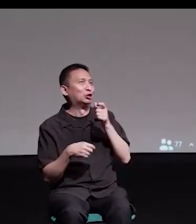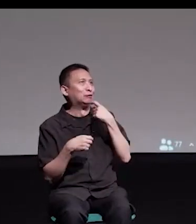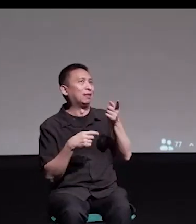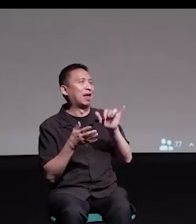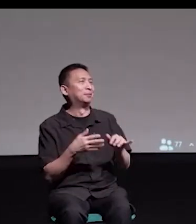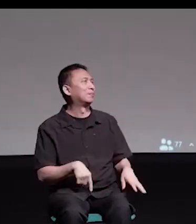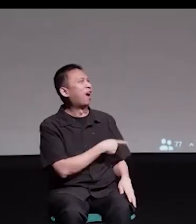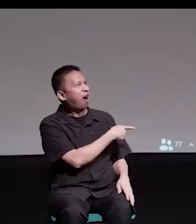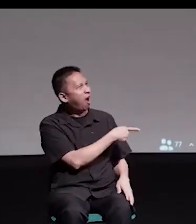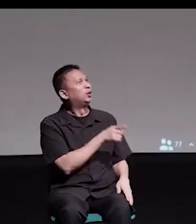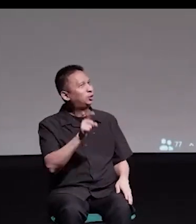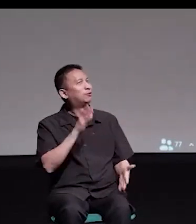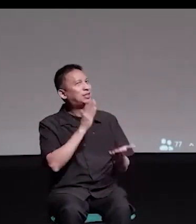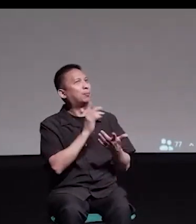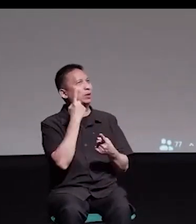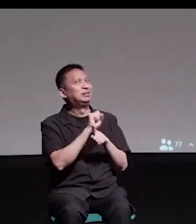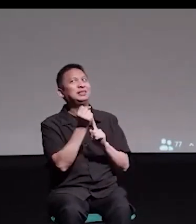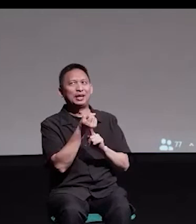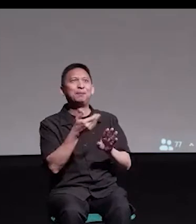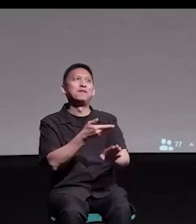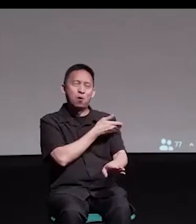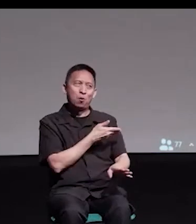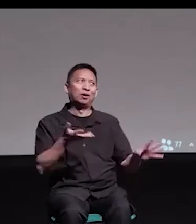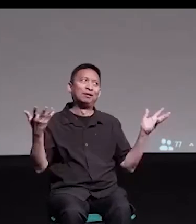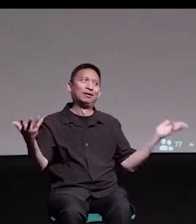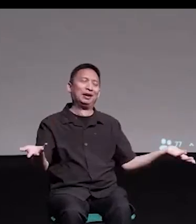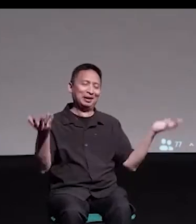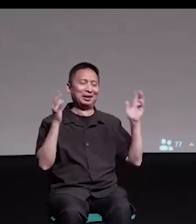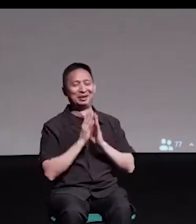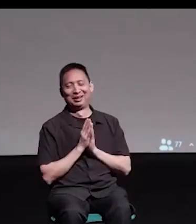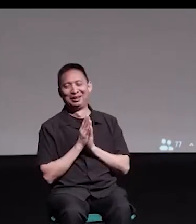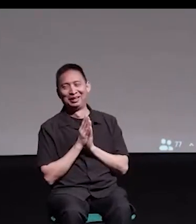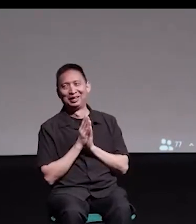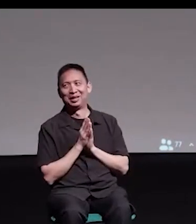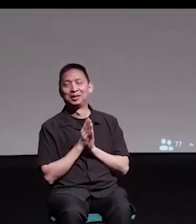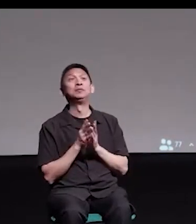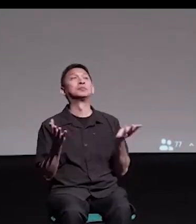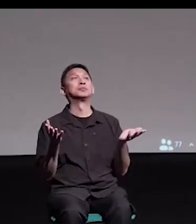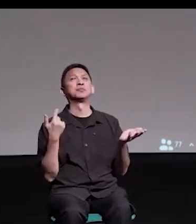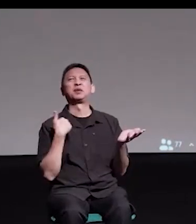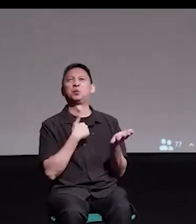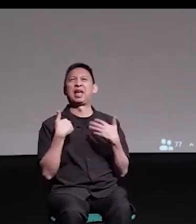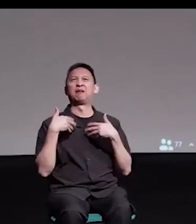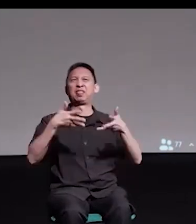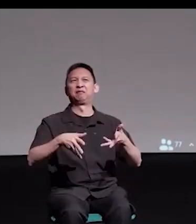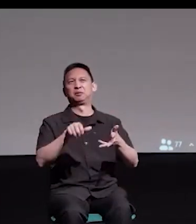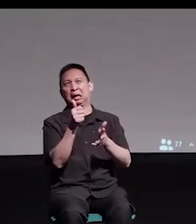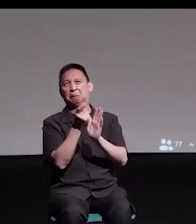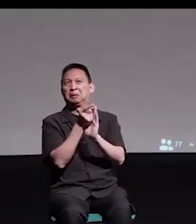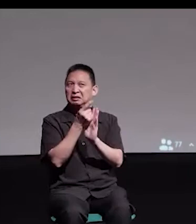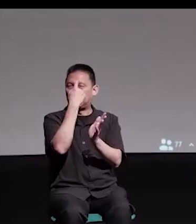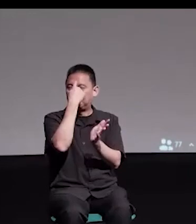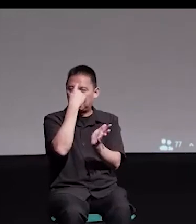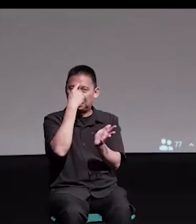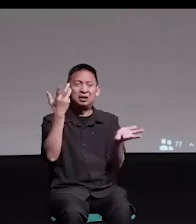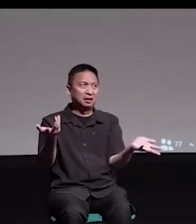a scene early. To the end and I want it. We have about 10, I